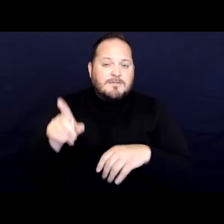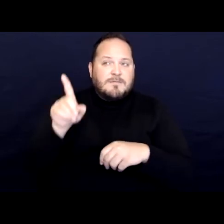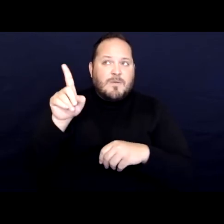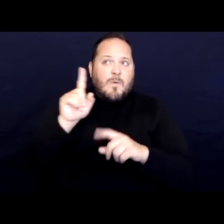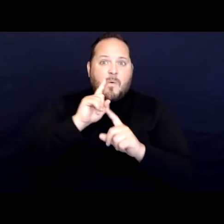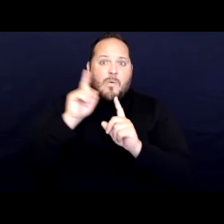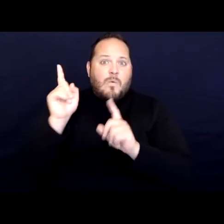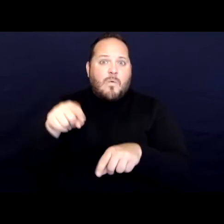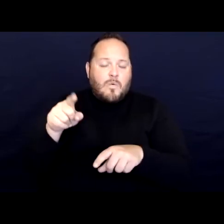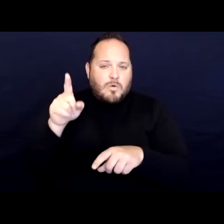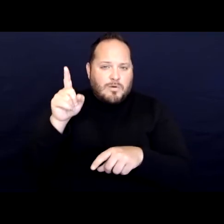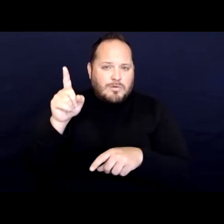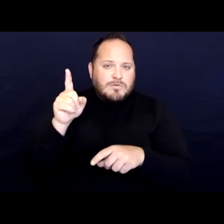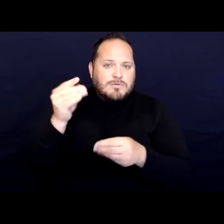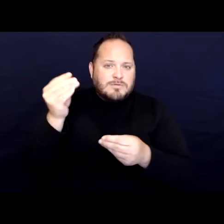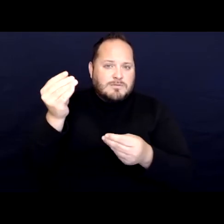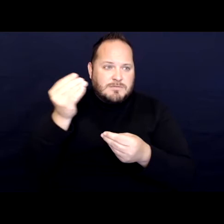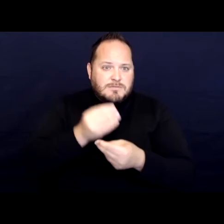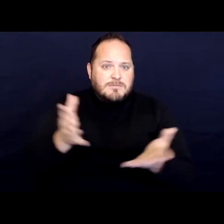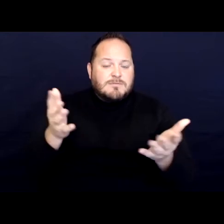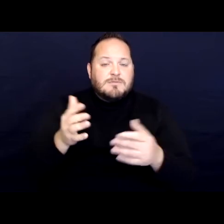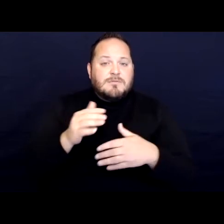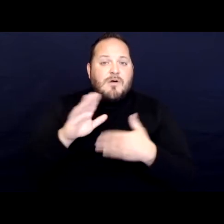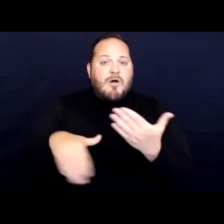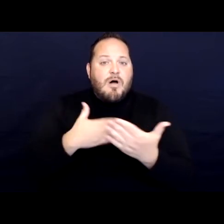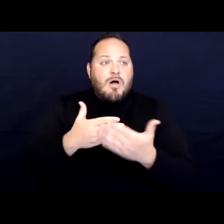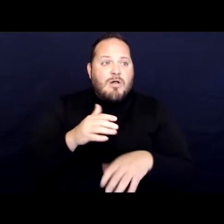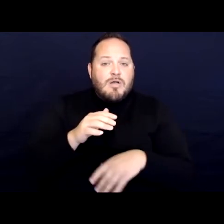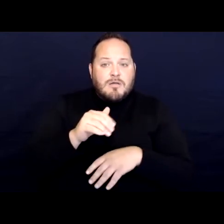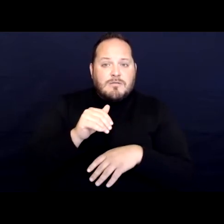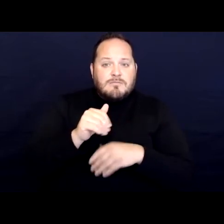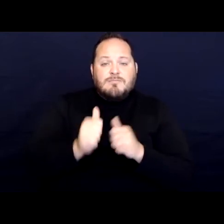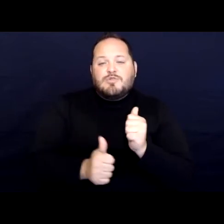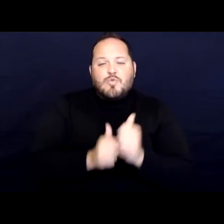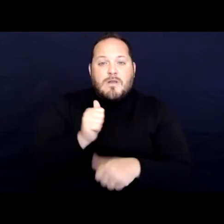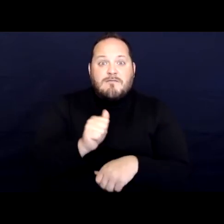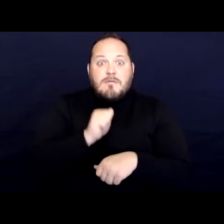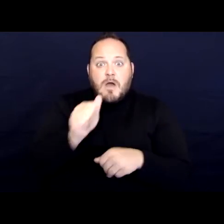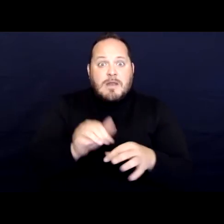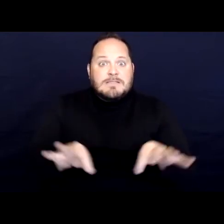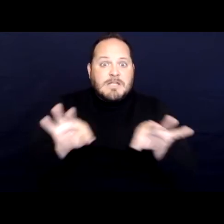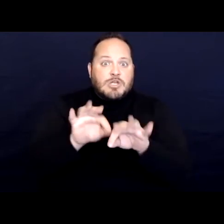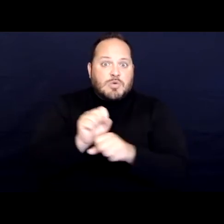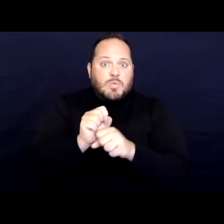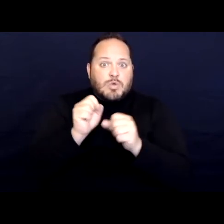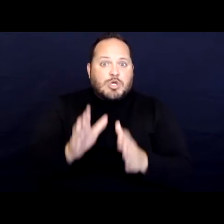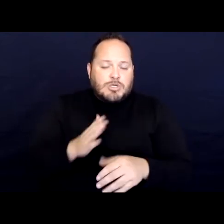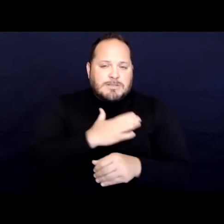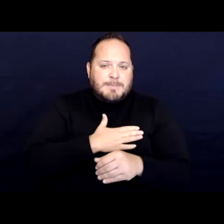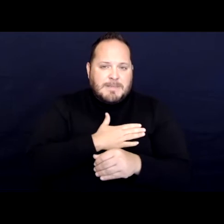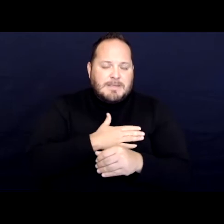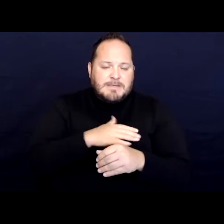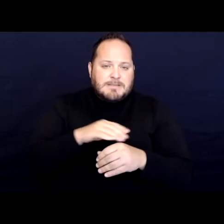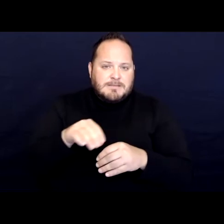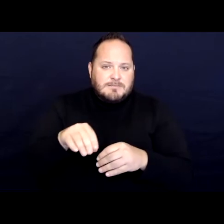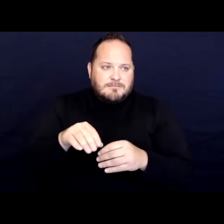move the majority of non-essential workers to remote operations, or laying them off, obviously.